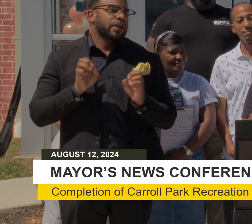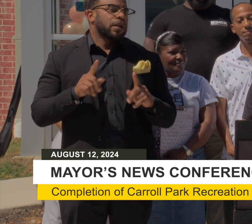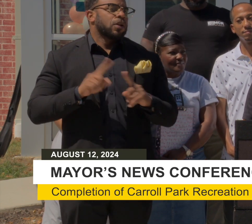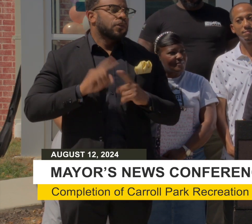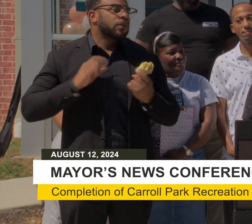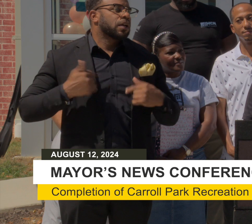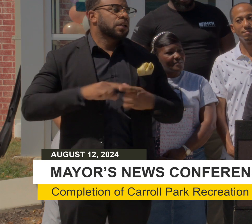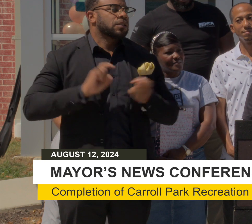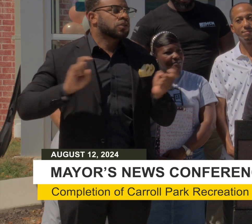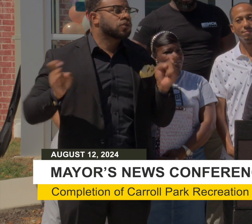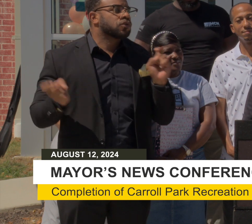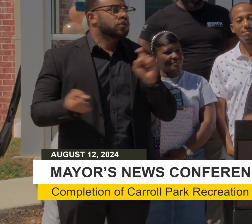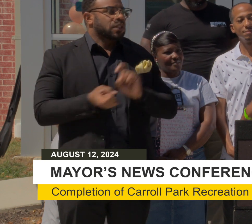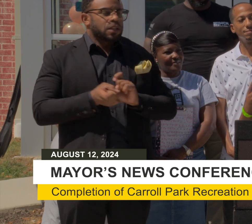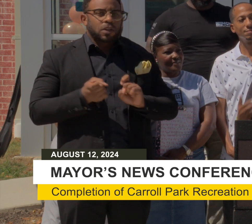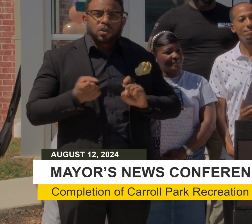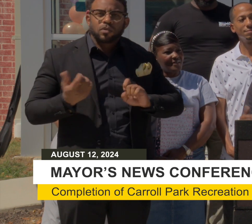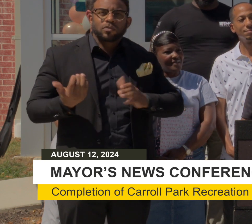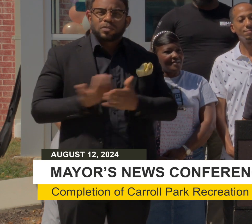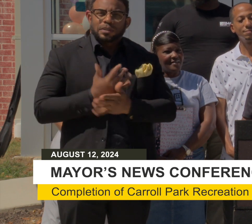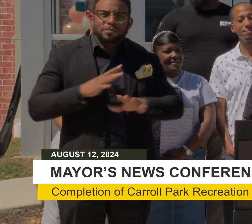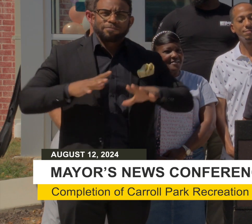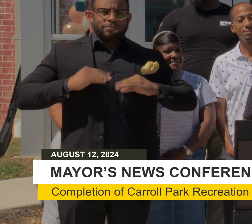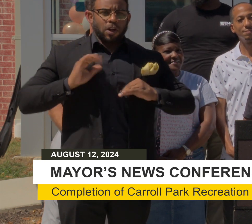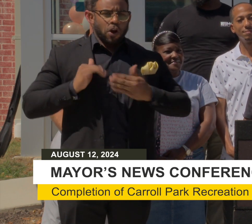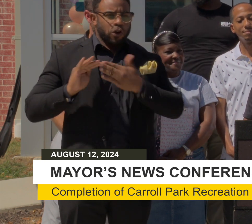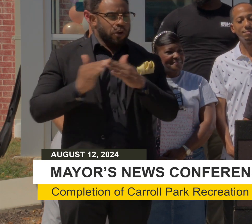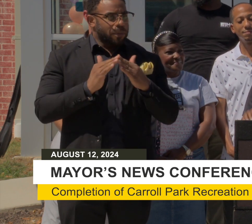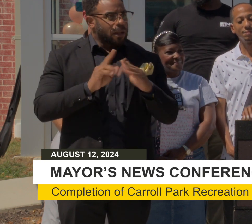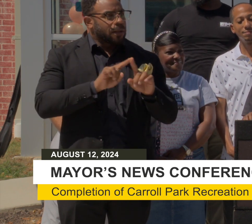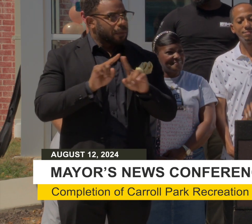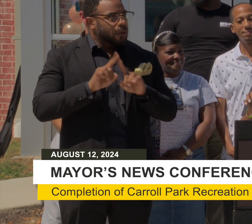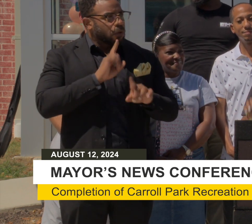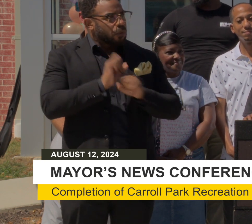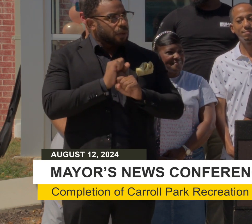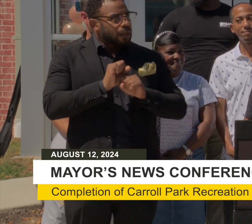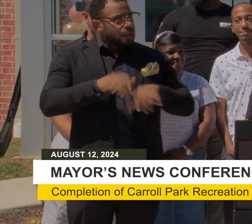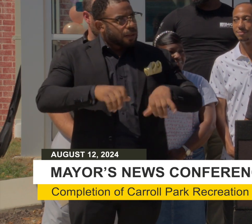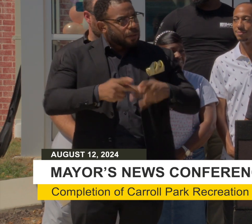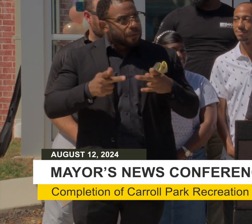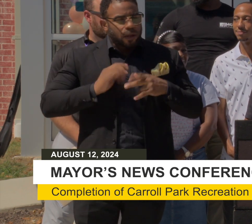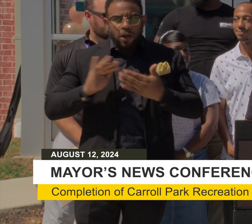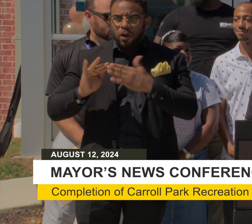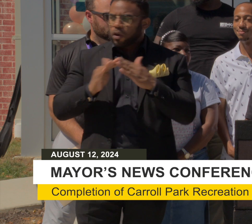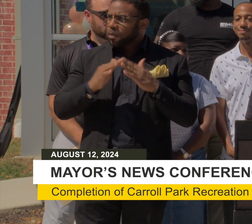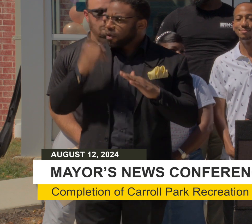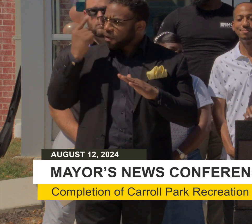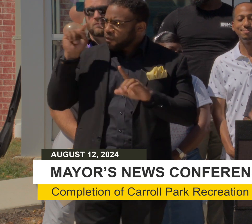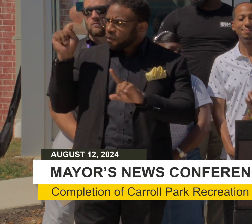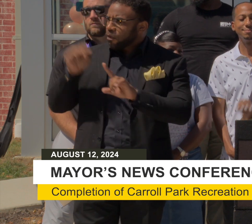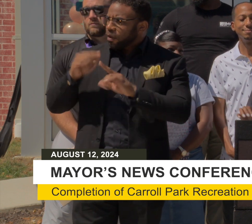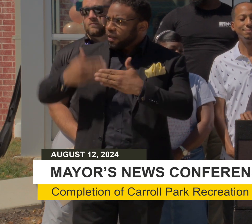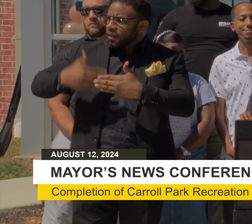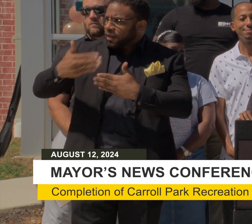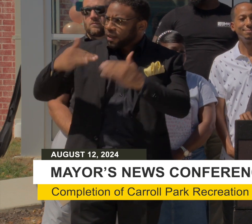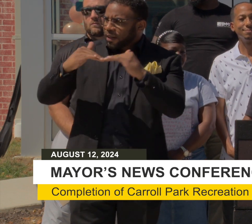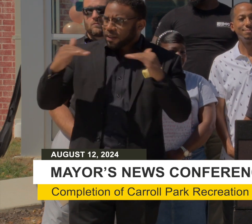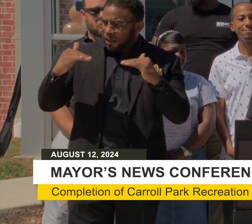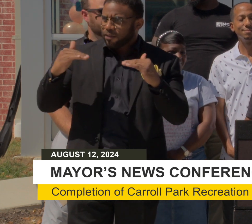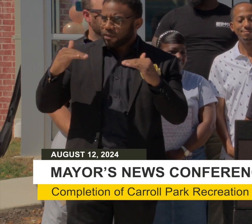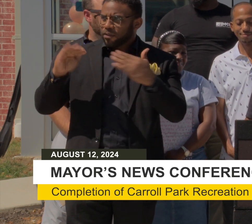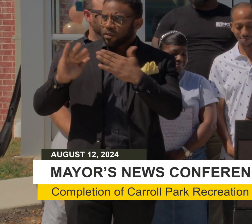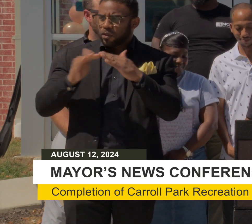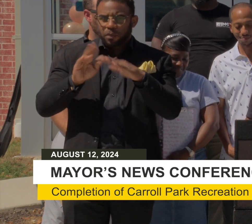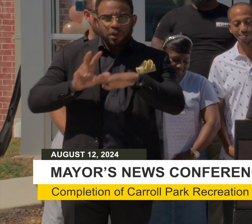opportunity for us to reclaim our communities, but really position our communities for the next level